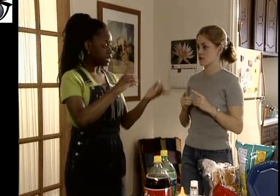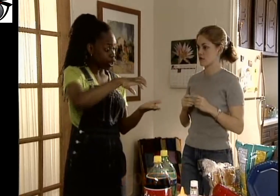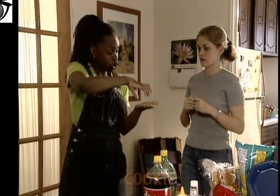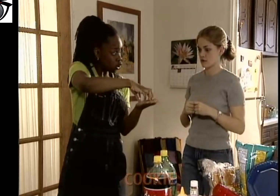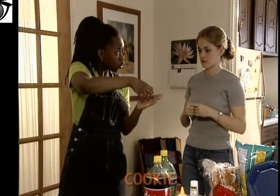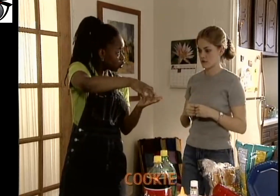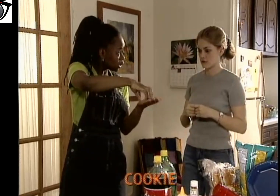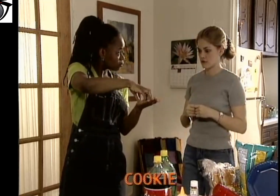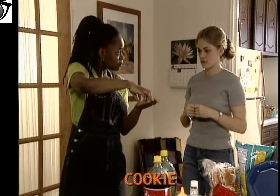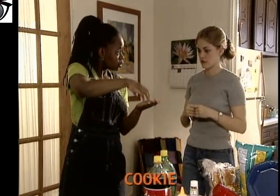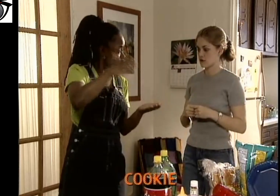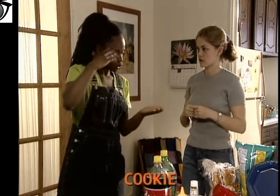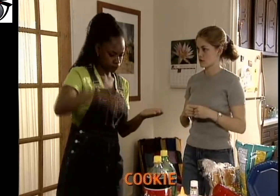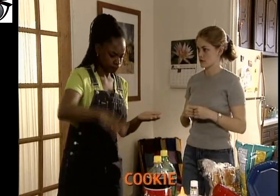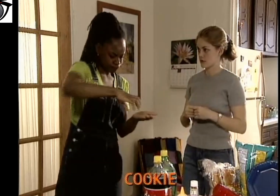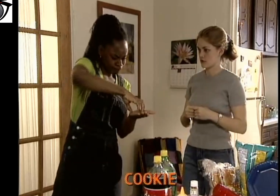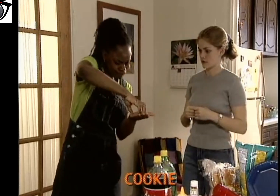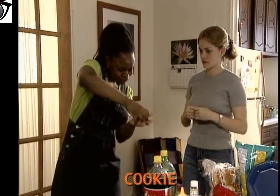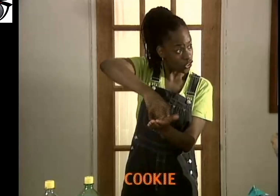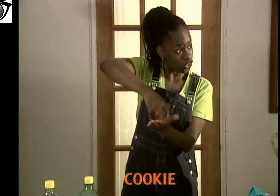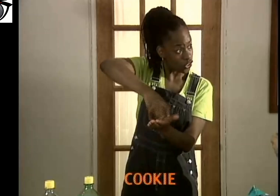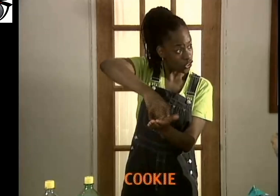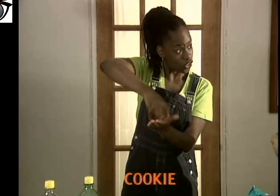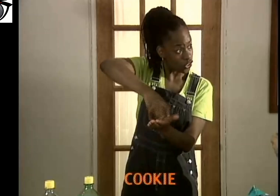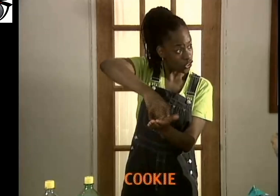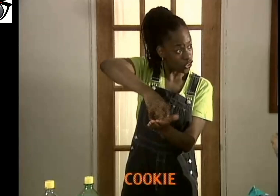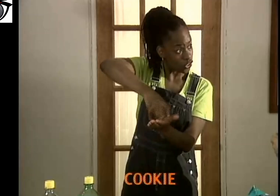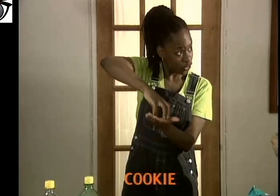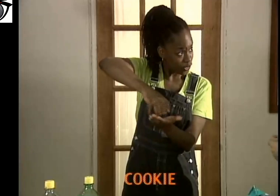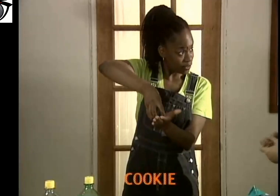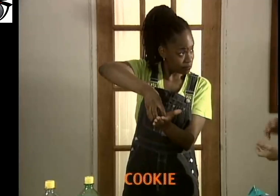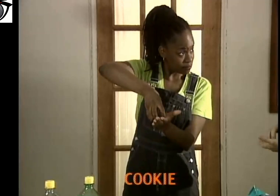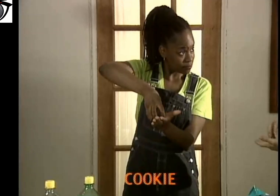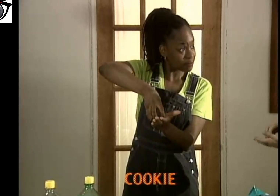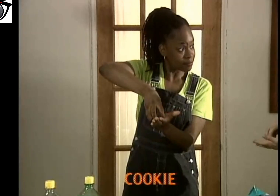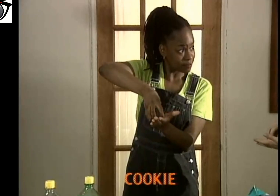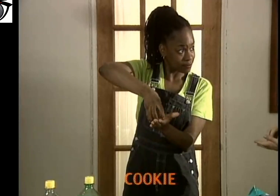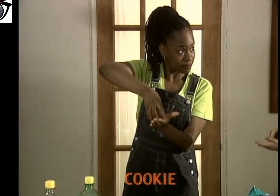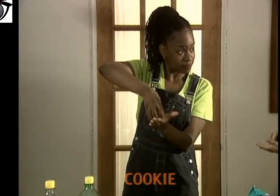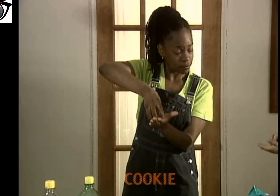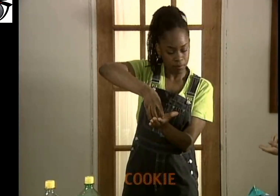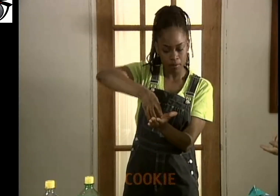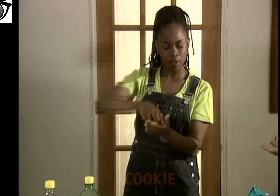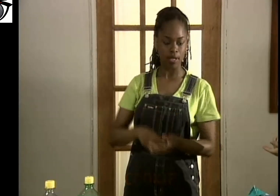Dessert. Cookie, like using a cookie cutter.